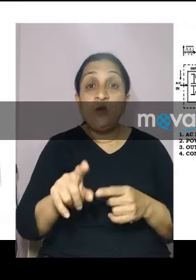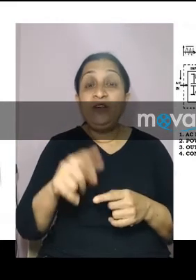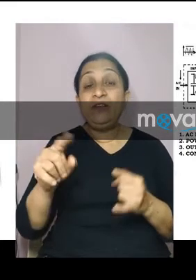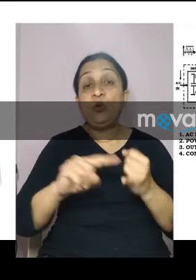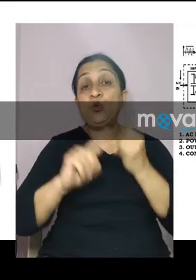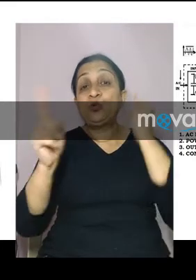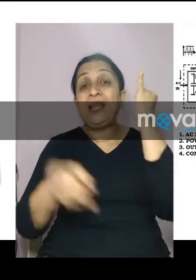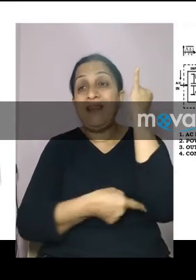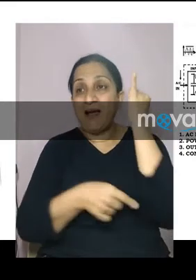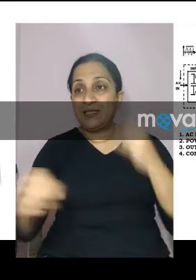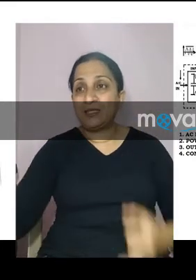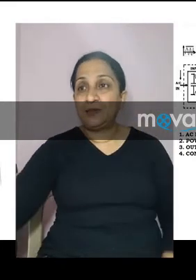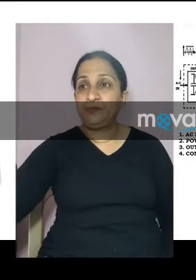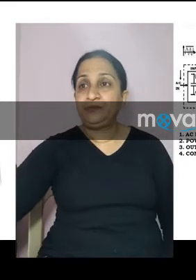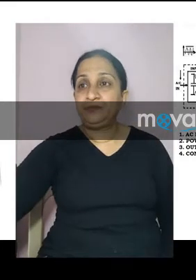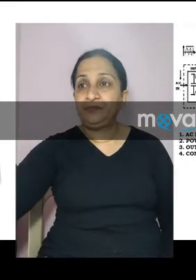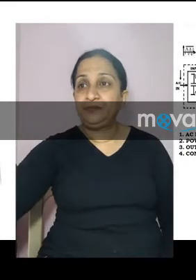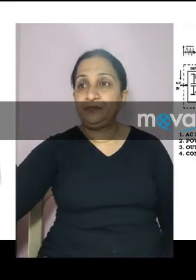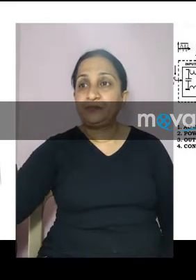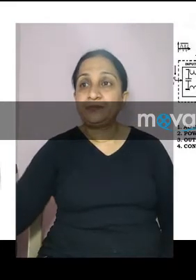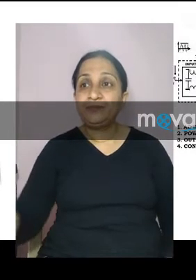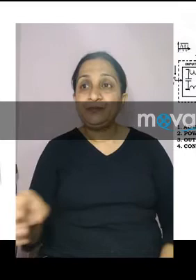diagram. Now we will go to the last.